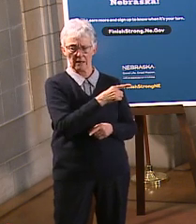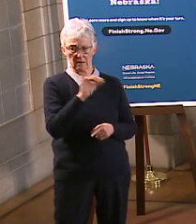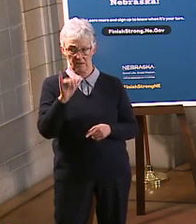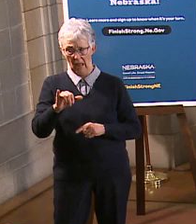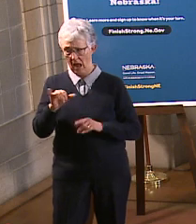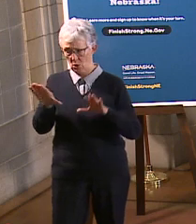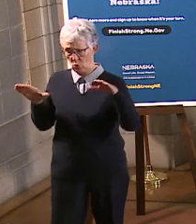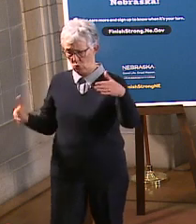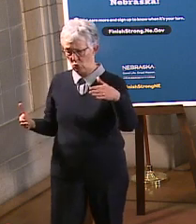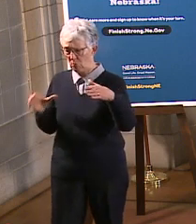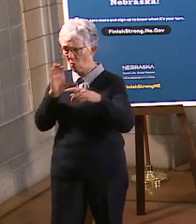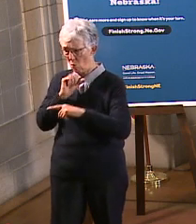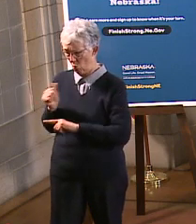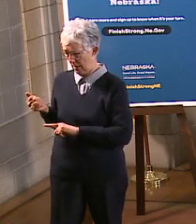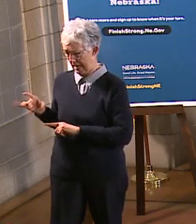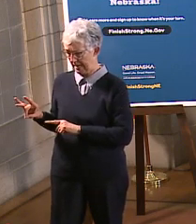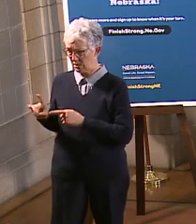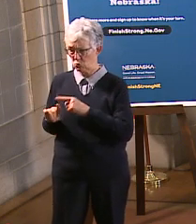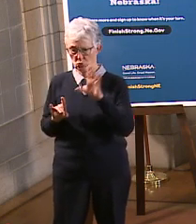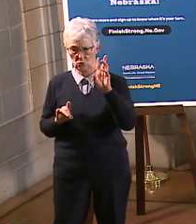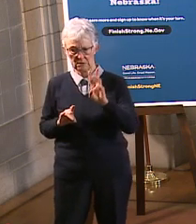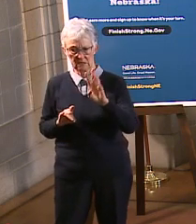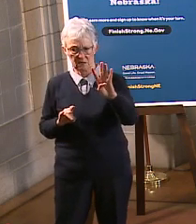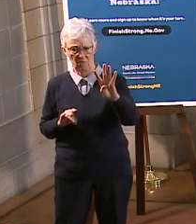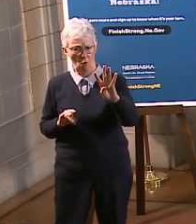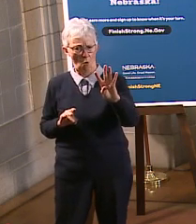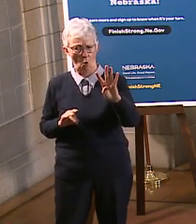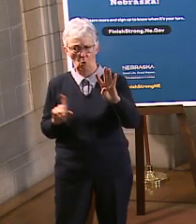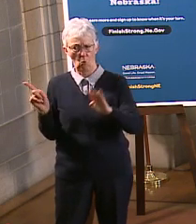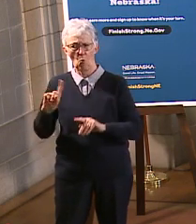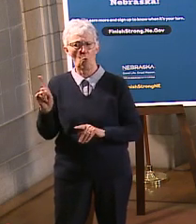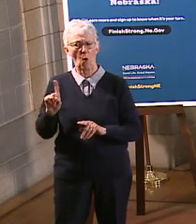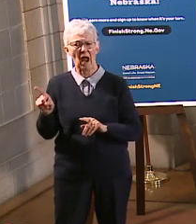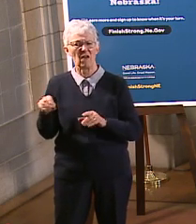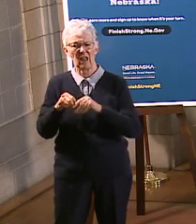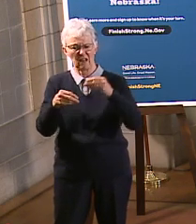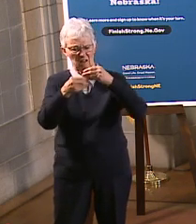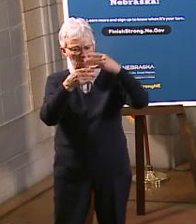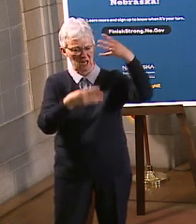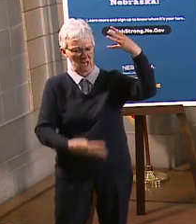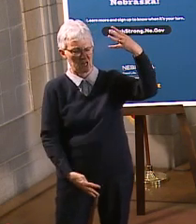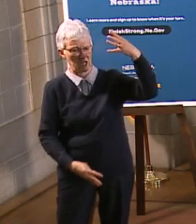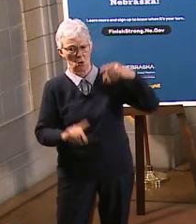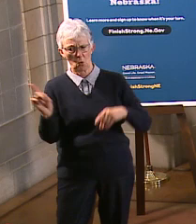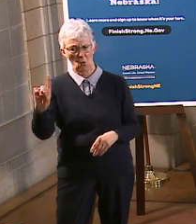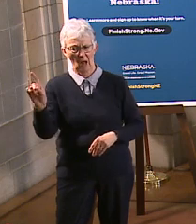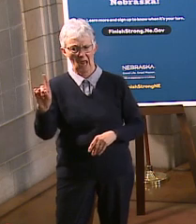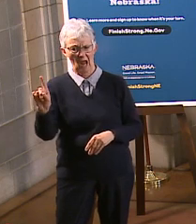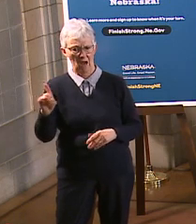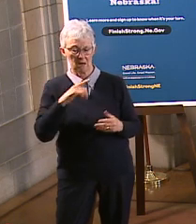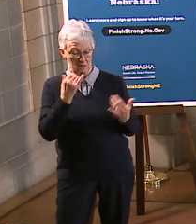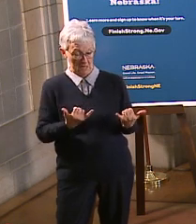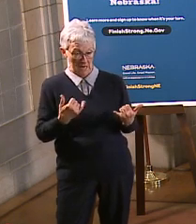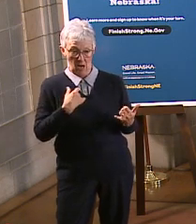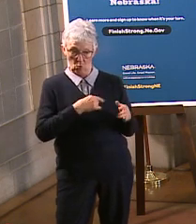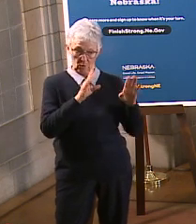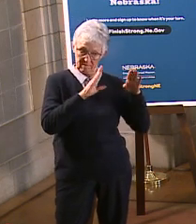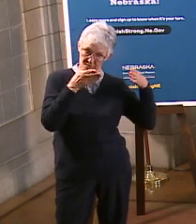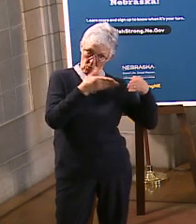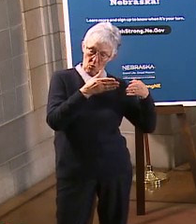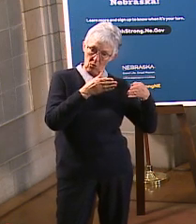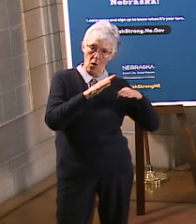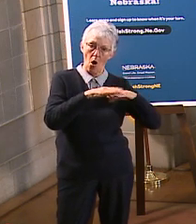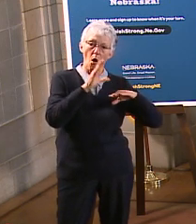asking, where does that group 18 to 64 fall right now? And again, right now we're focusing on age 65 and above. So if you've got